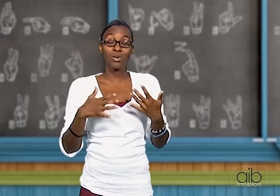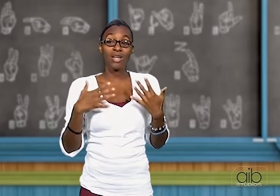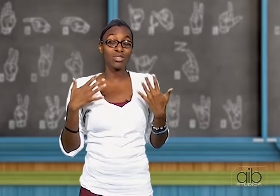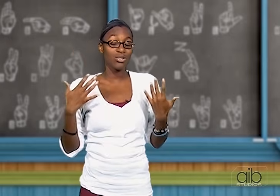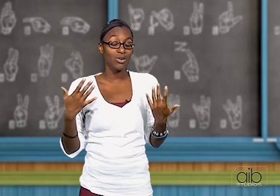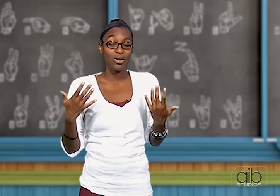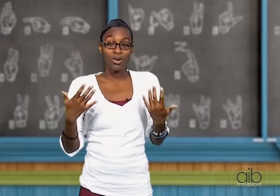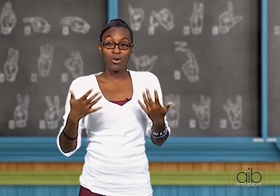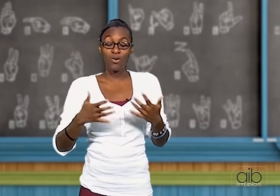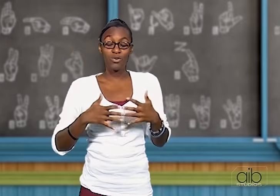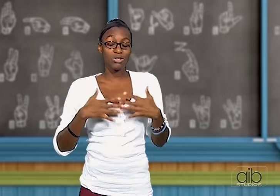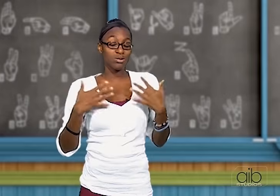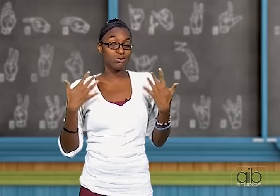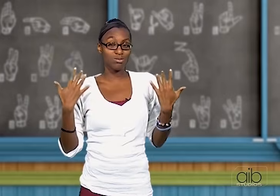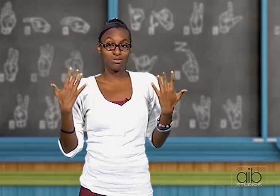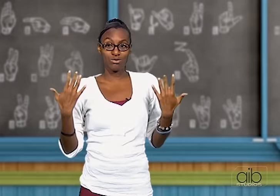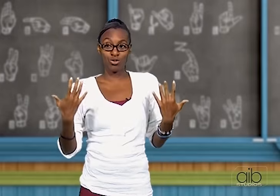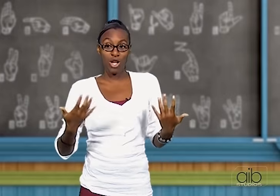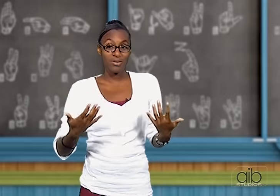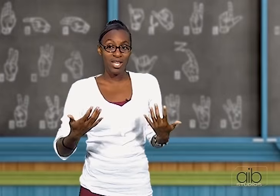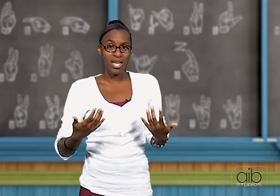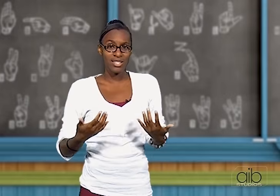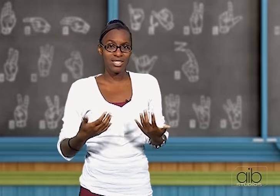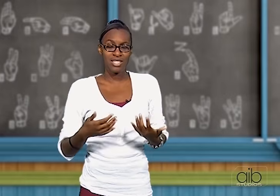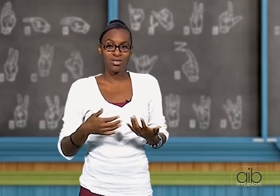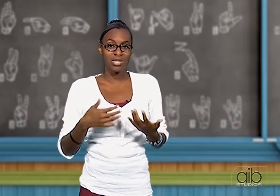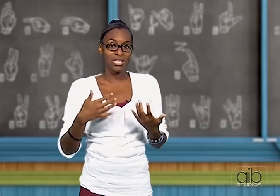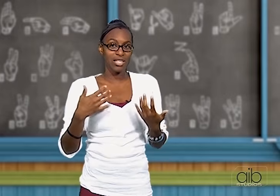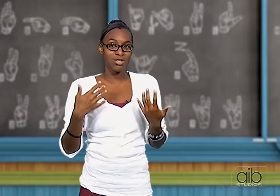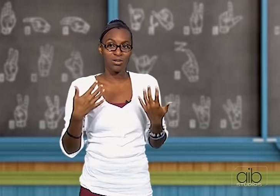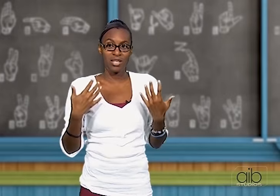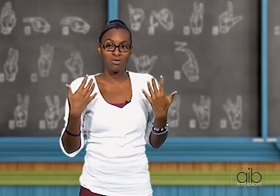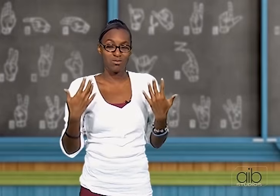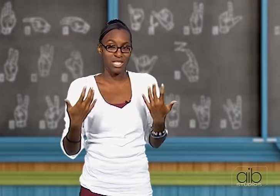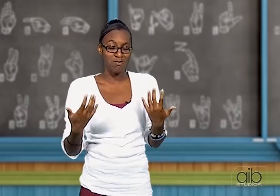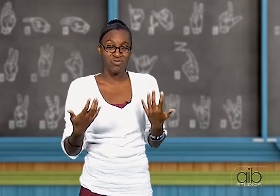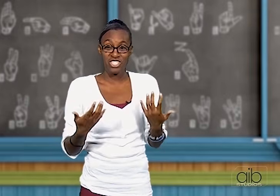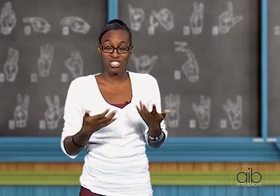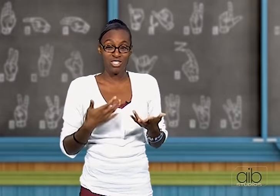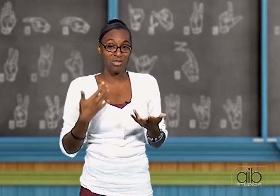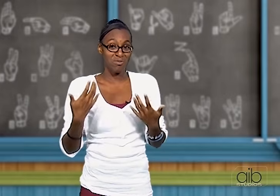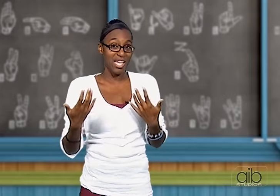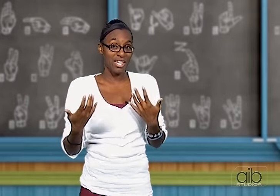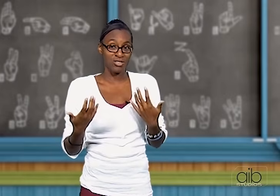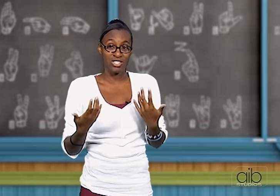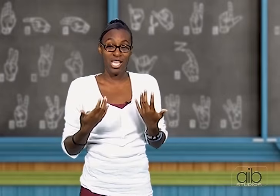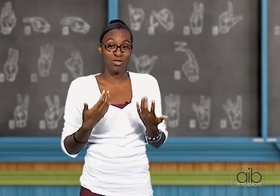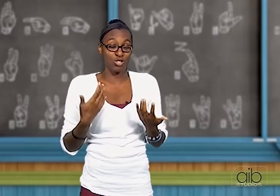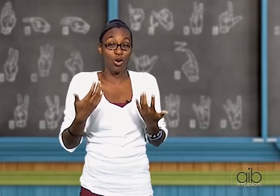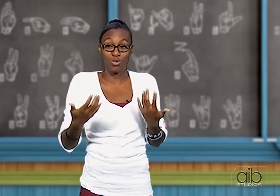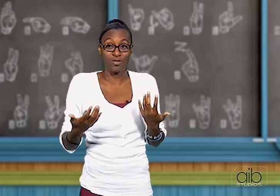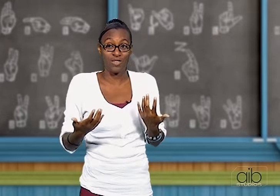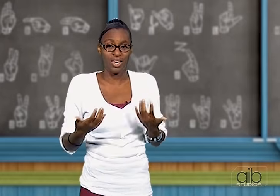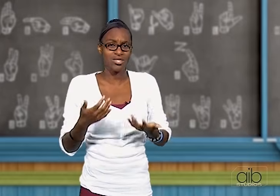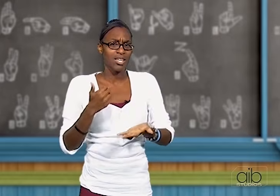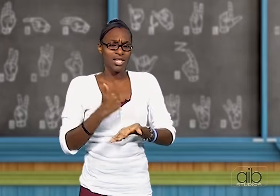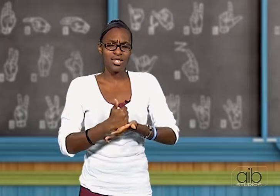have to over dramatize this, looking like you're like vicious or mad or just have a scarling face. It's